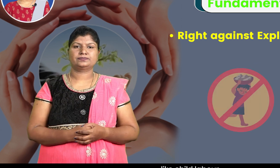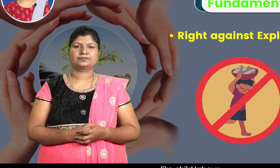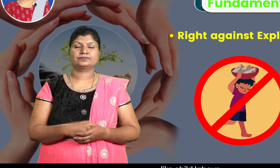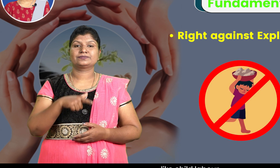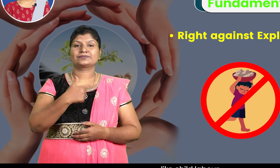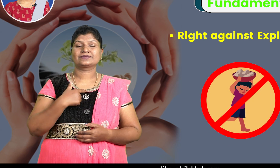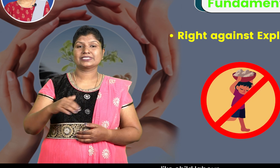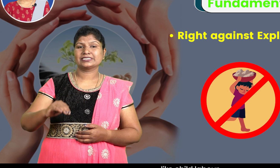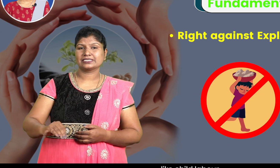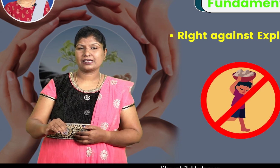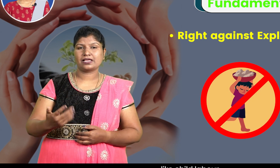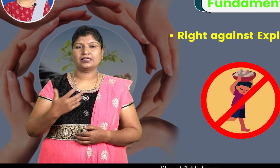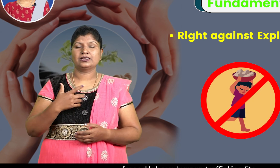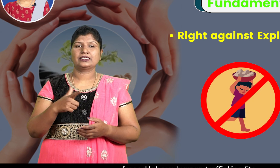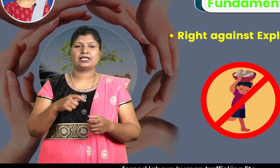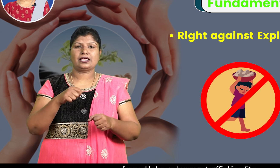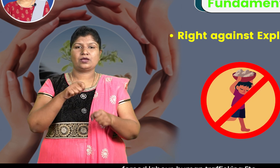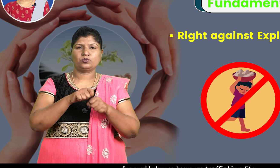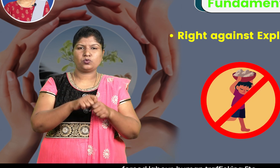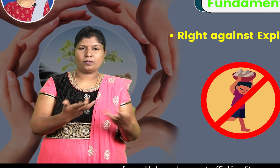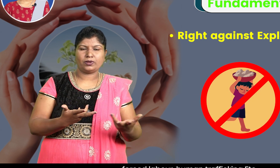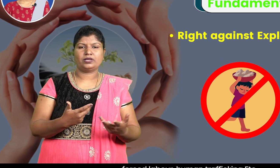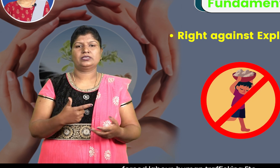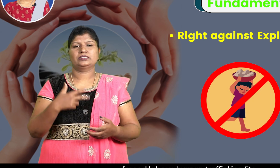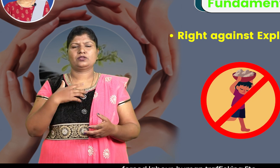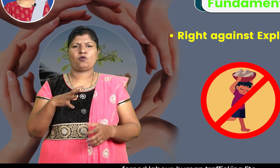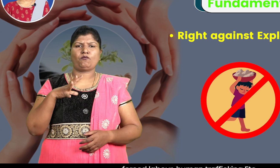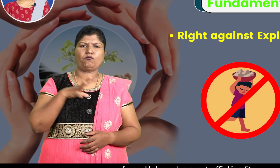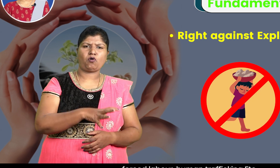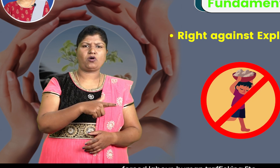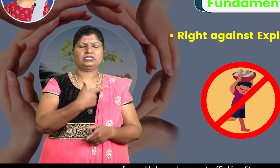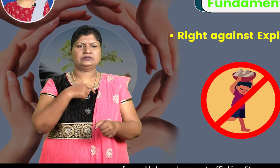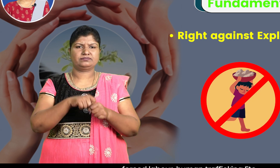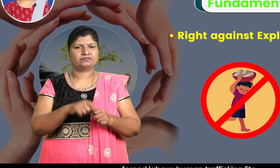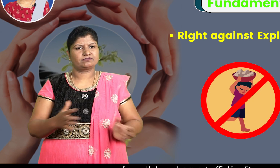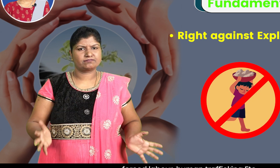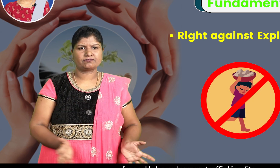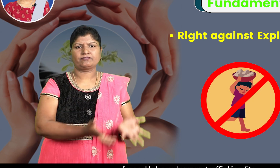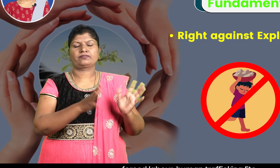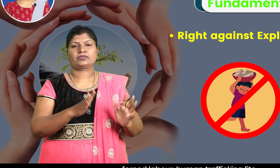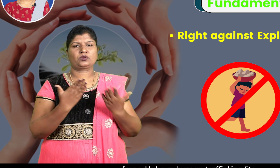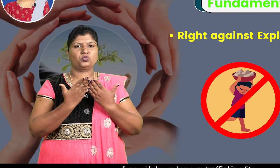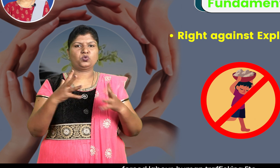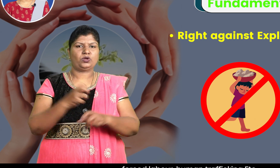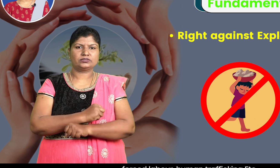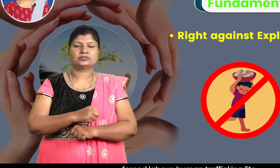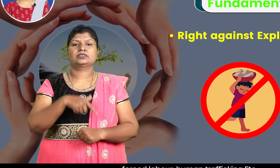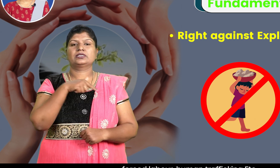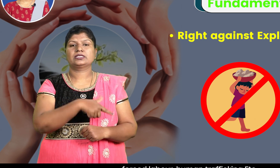child labor, forced labor, human trafficking,